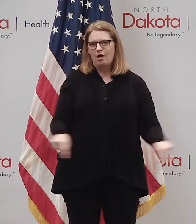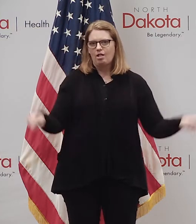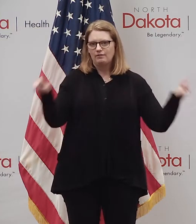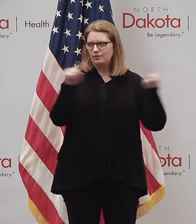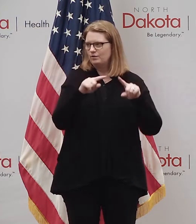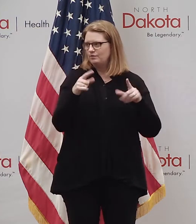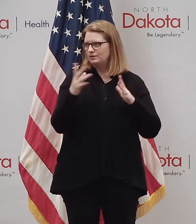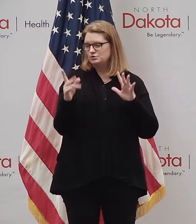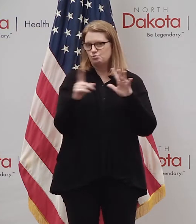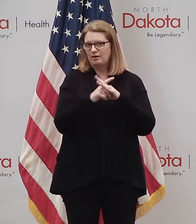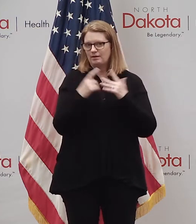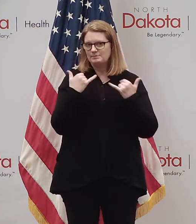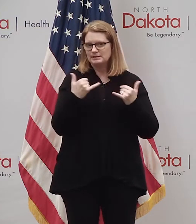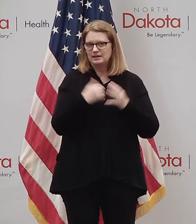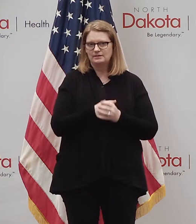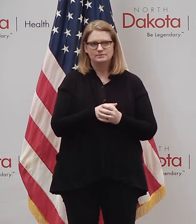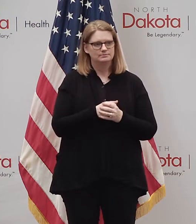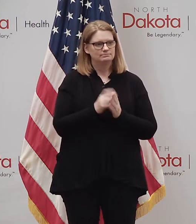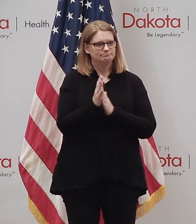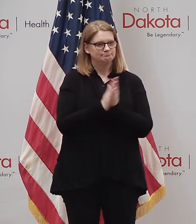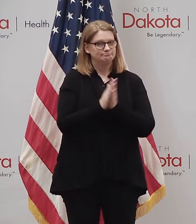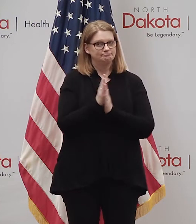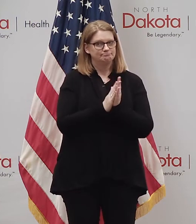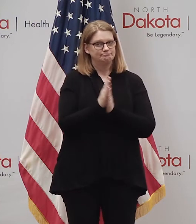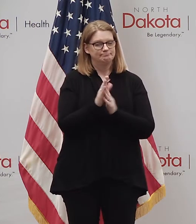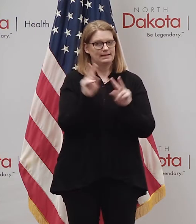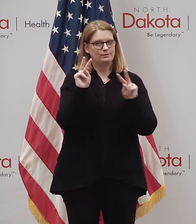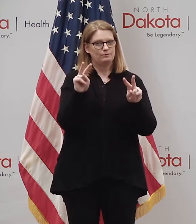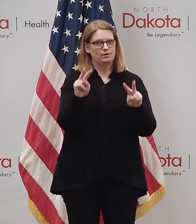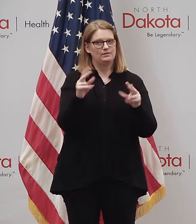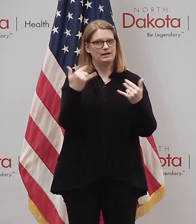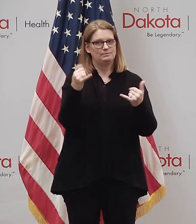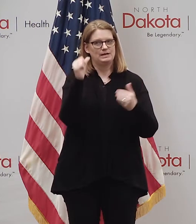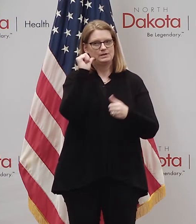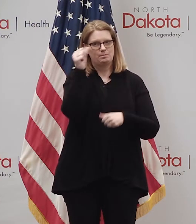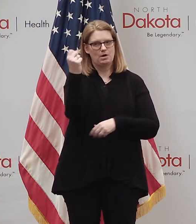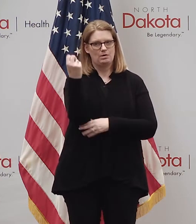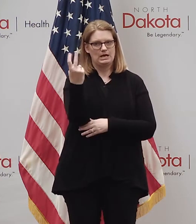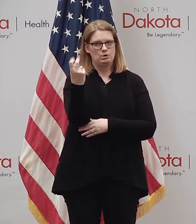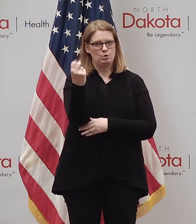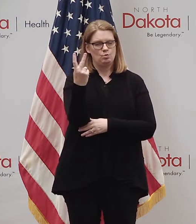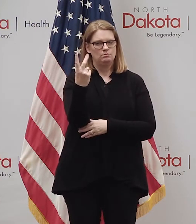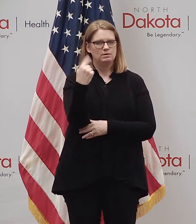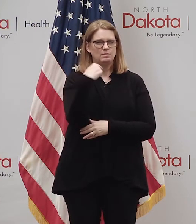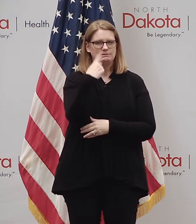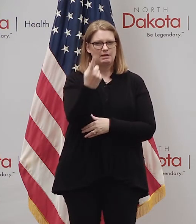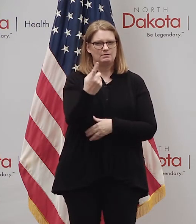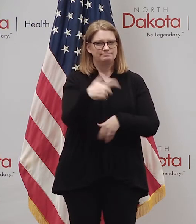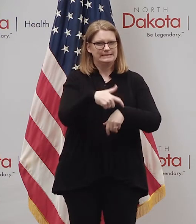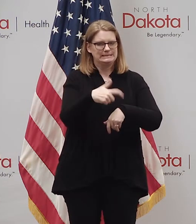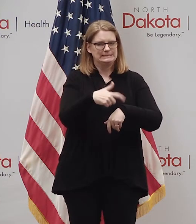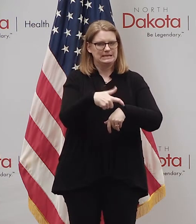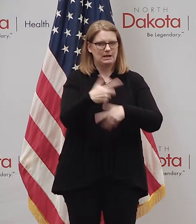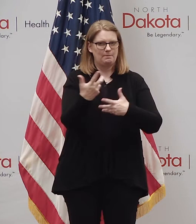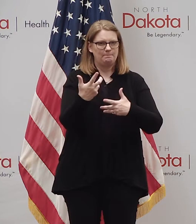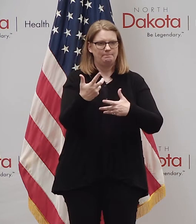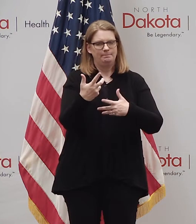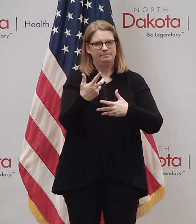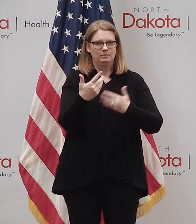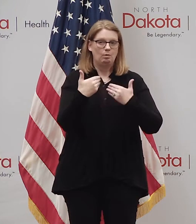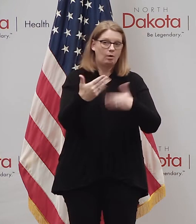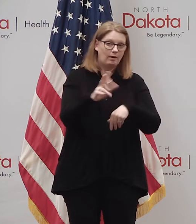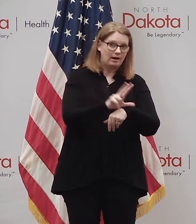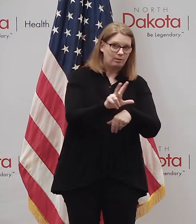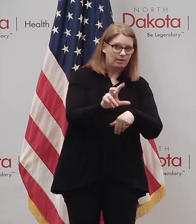being here today, and we'll look forward to giving you an update tomorrow at noon about what time, whether or not we're going ahead